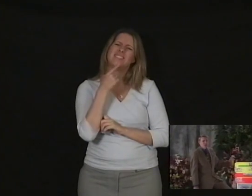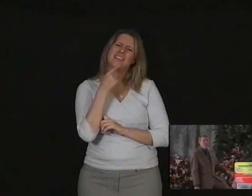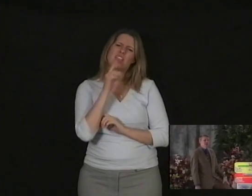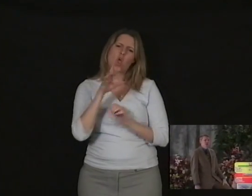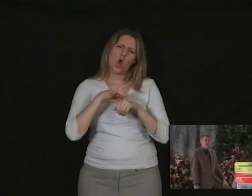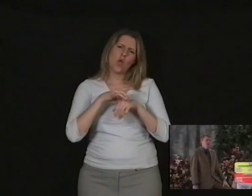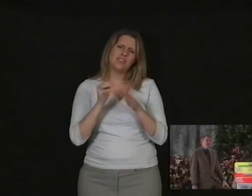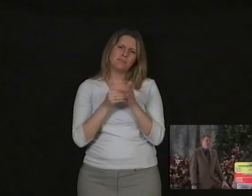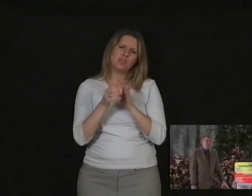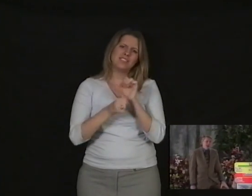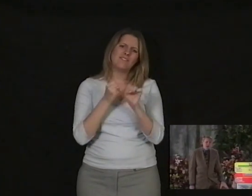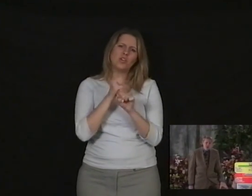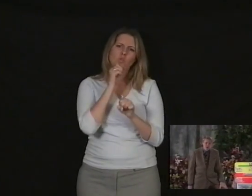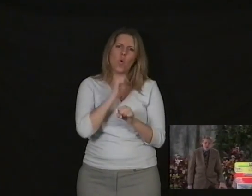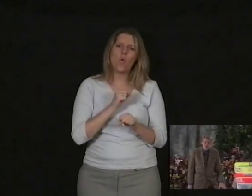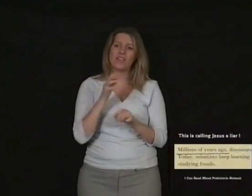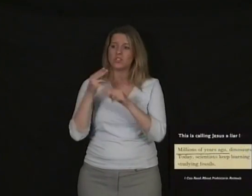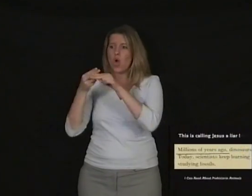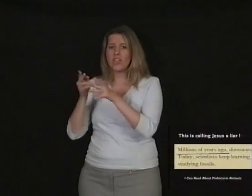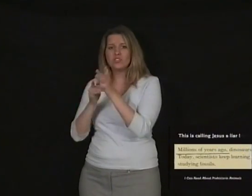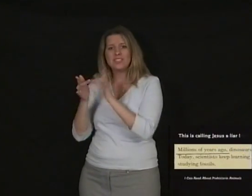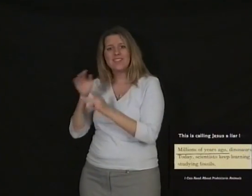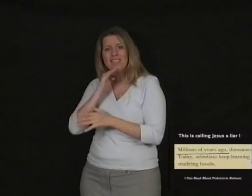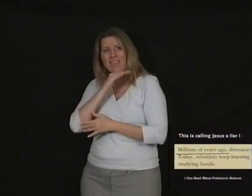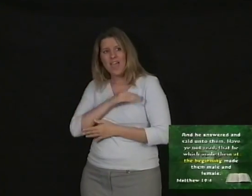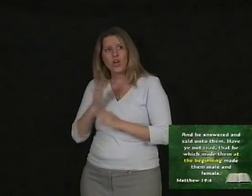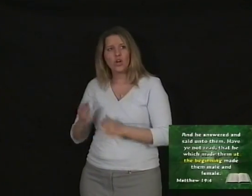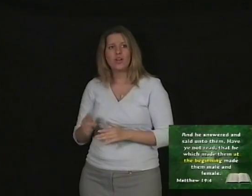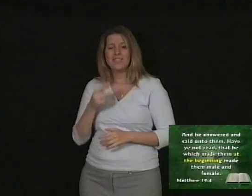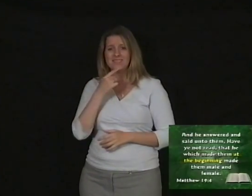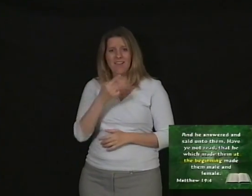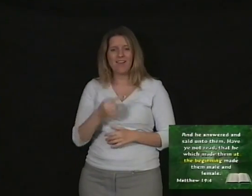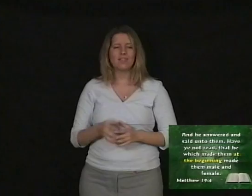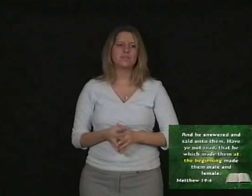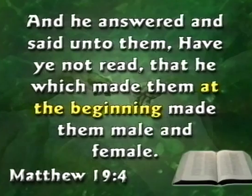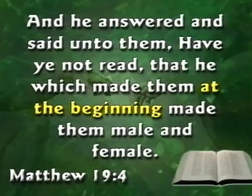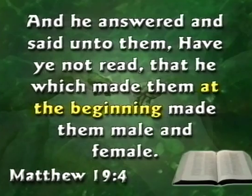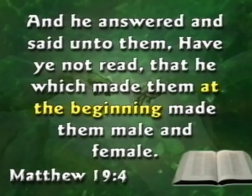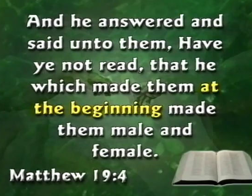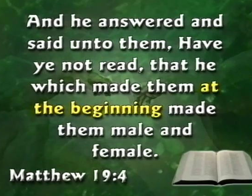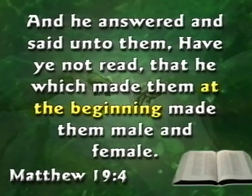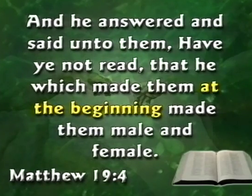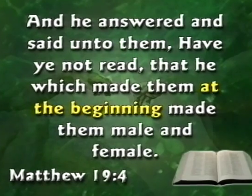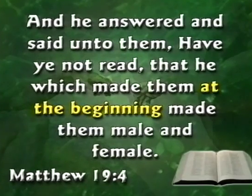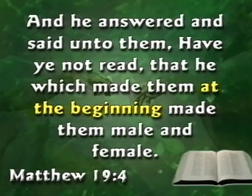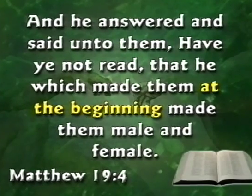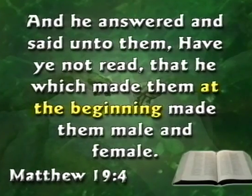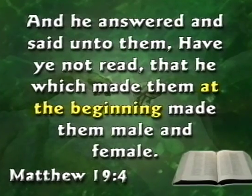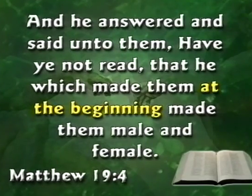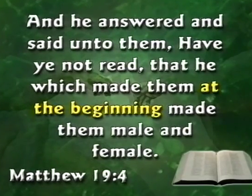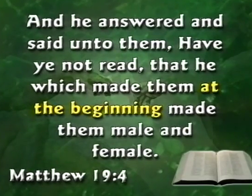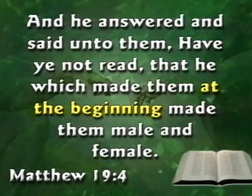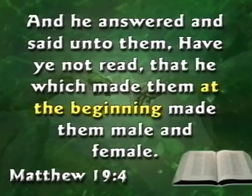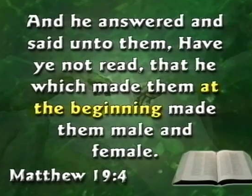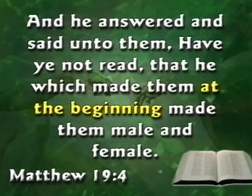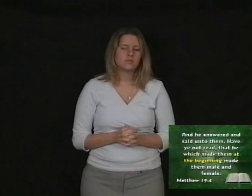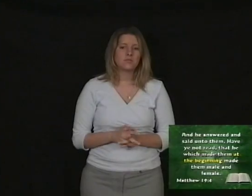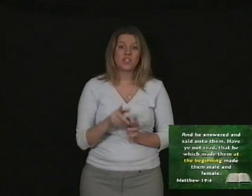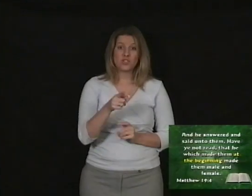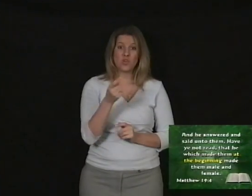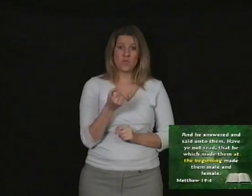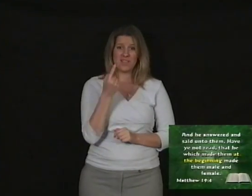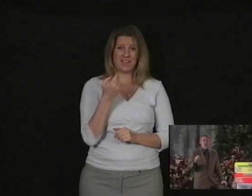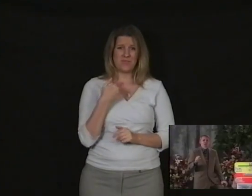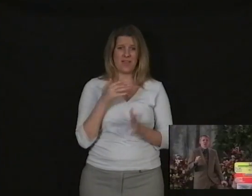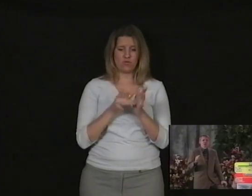millions of years old, that's calling Jesus a liar. Jesus said the creation of Adam was the beginning. Do you realize we got